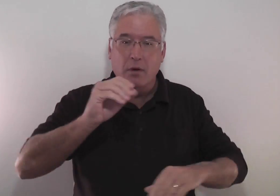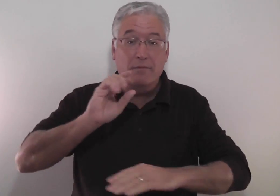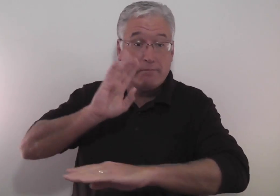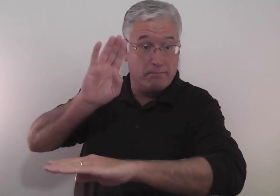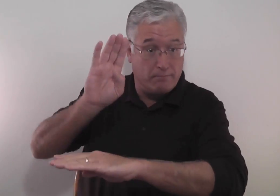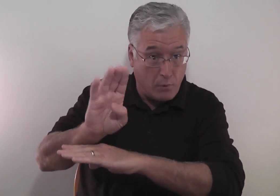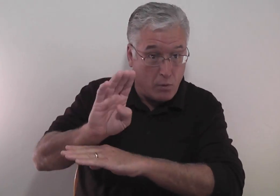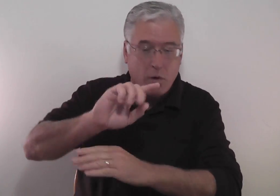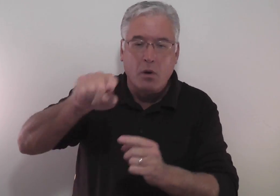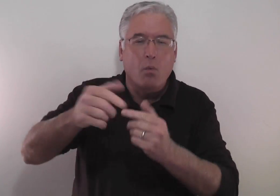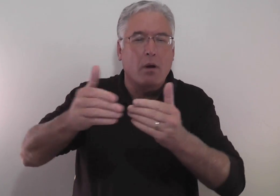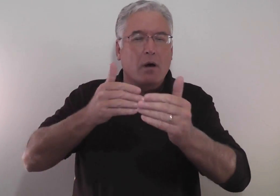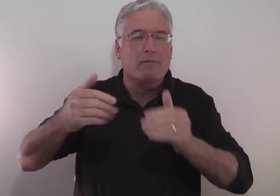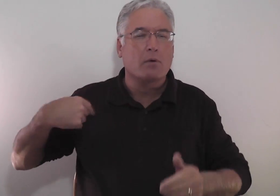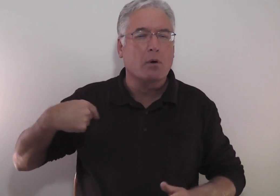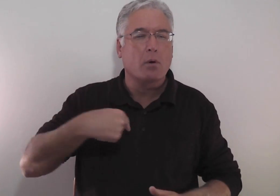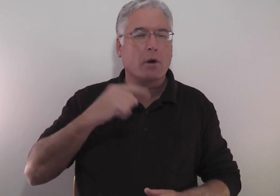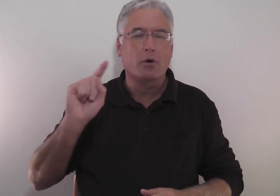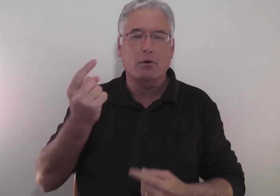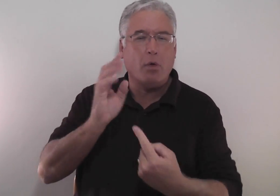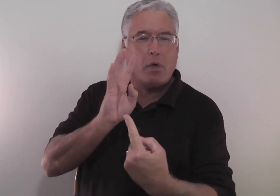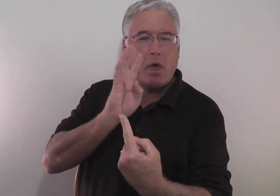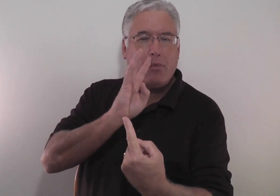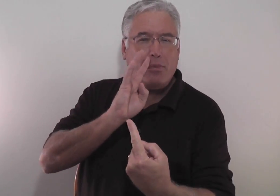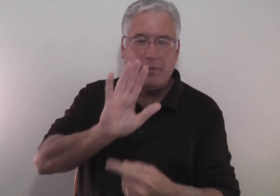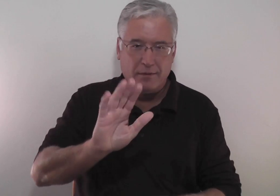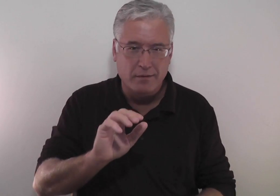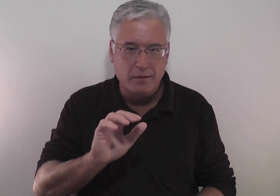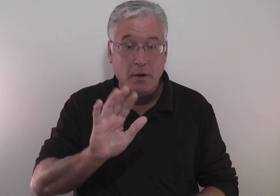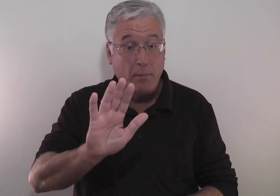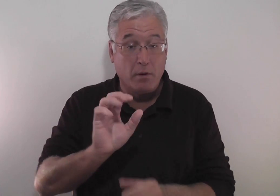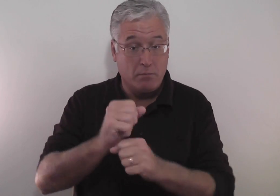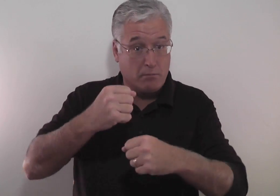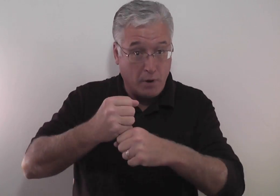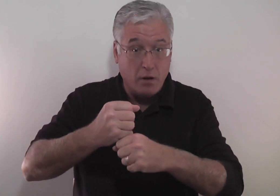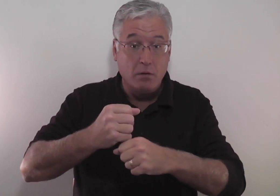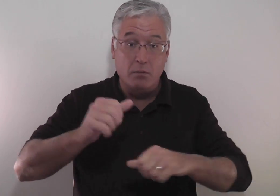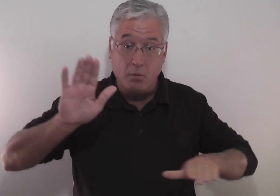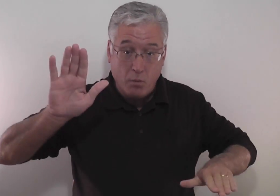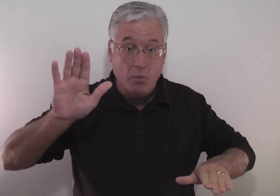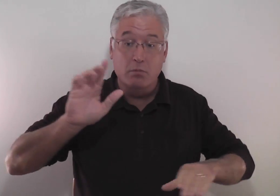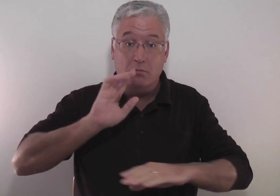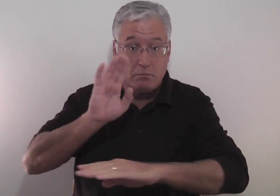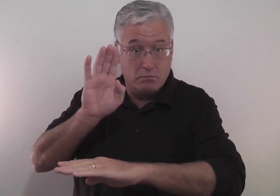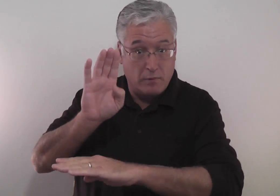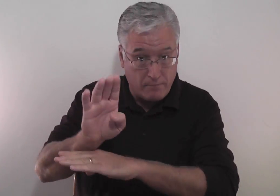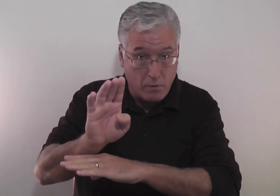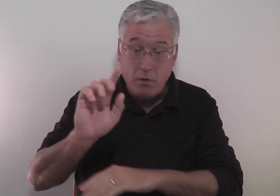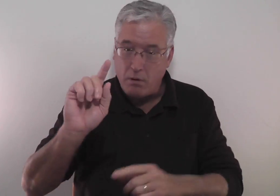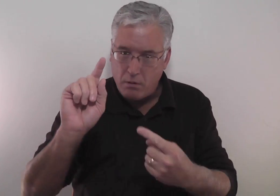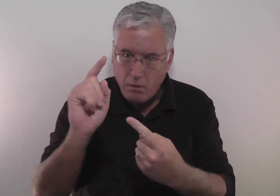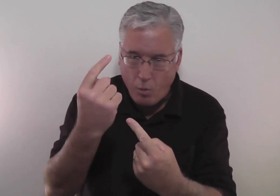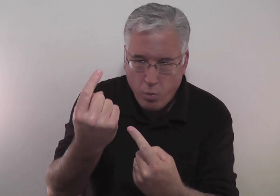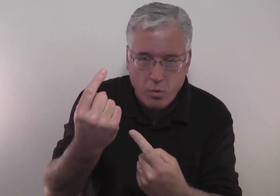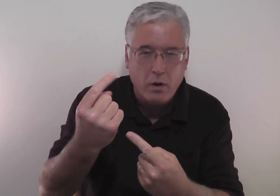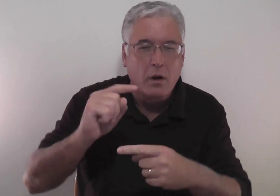not make an oath or a vow, just, an idle talk, make an oath or a